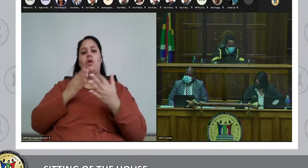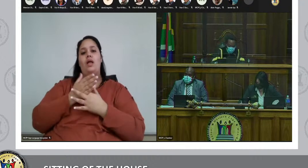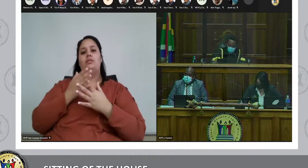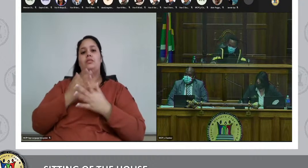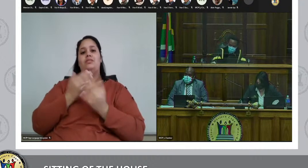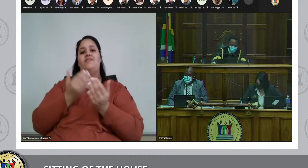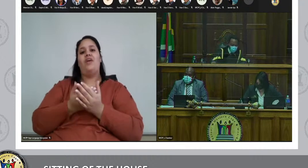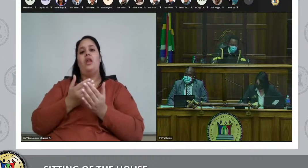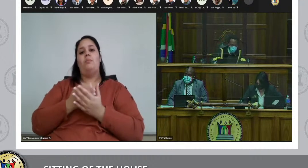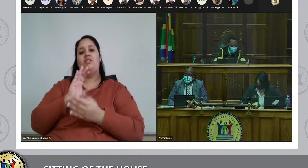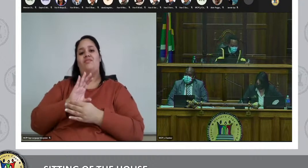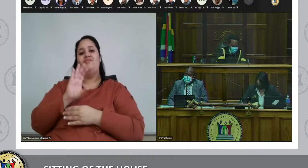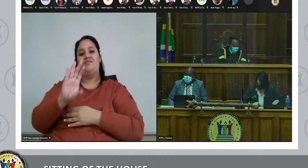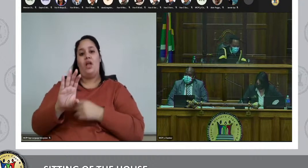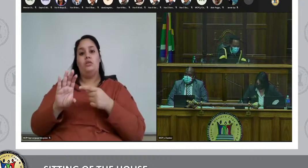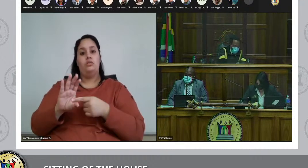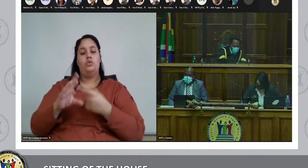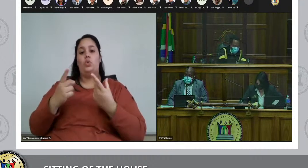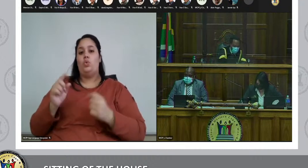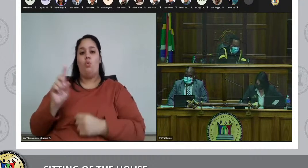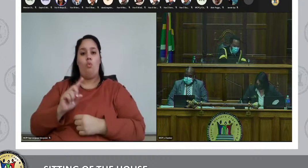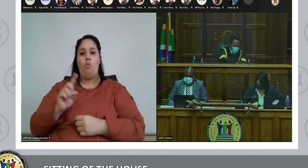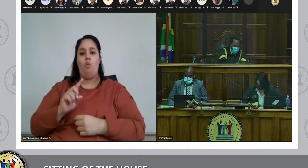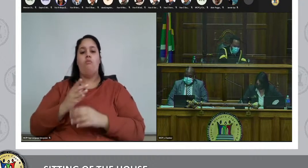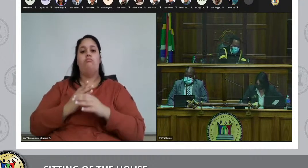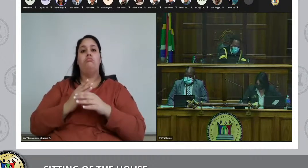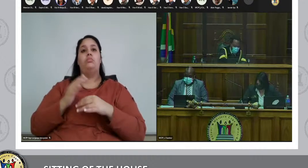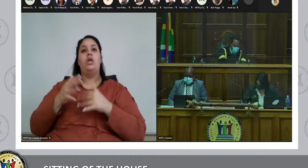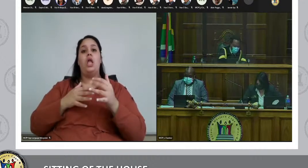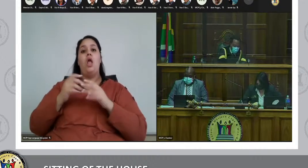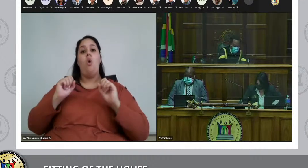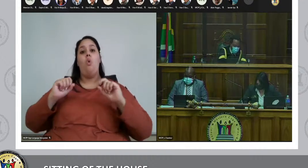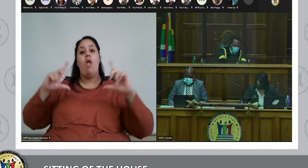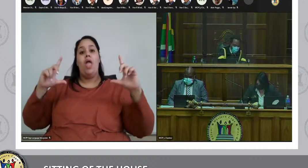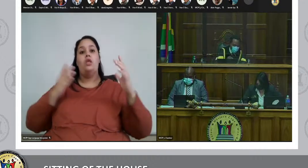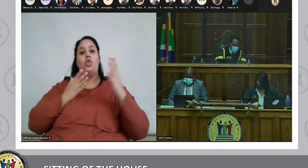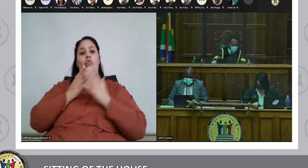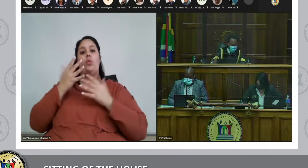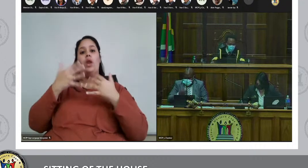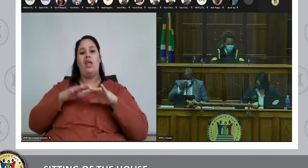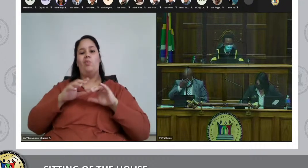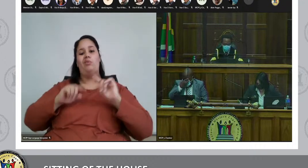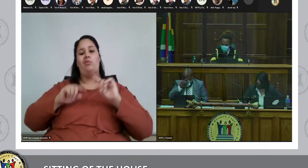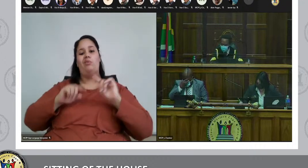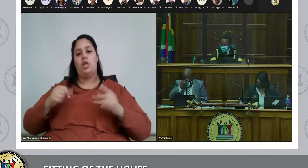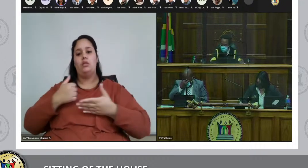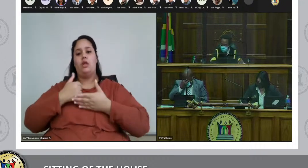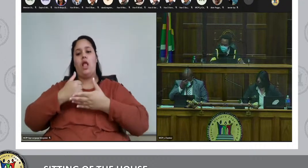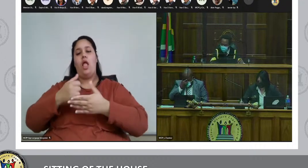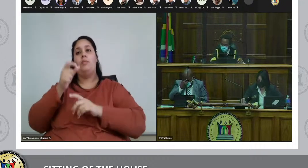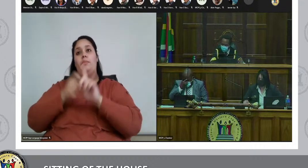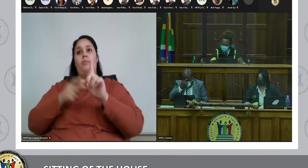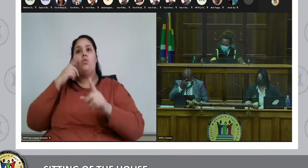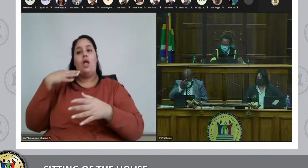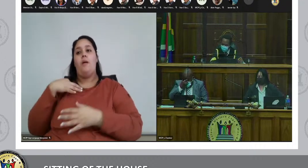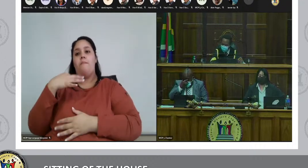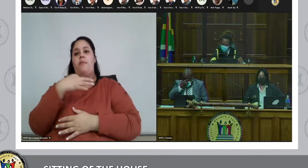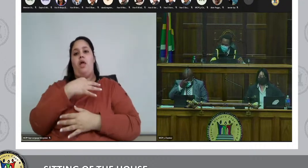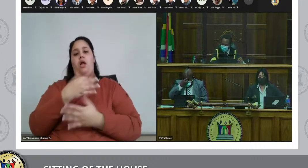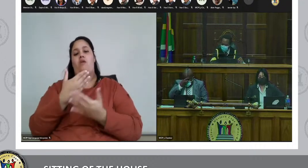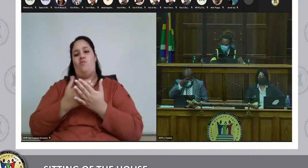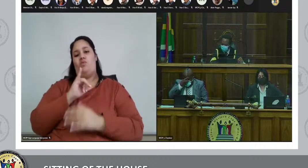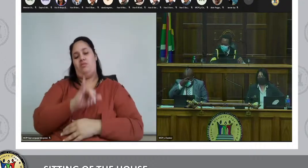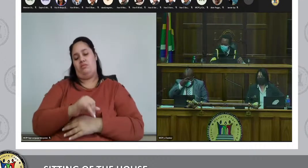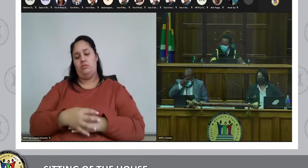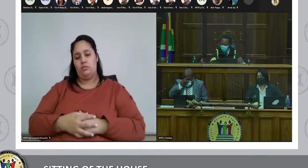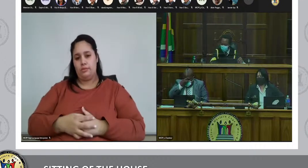available funding by driving awareness of the available funds through your networks and assisting applicants who needed it, with the